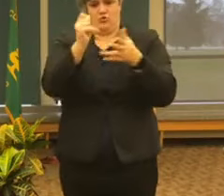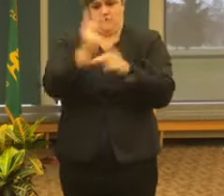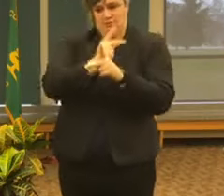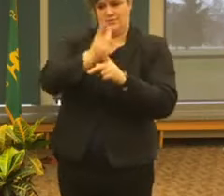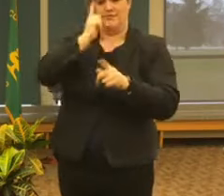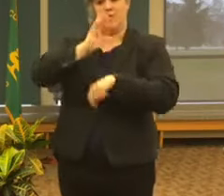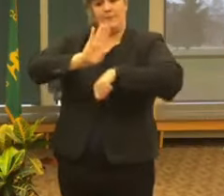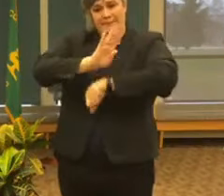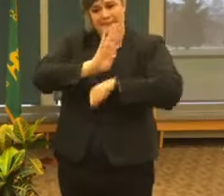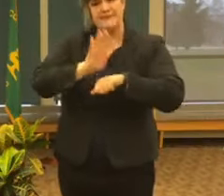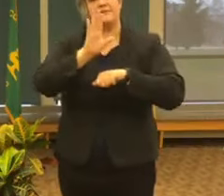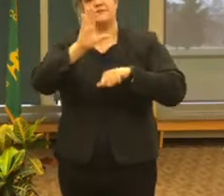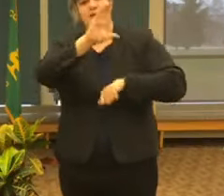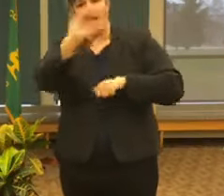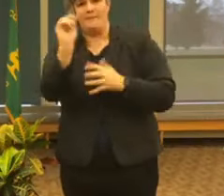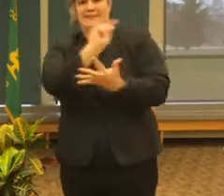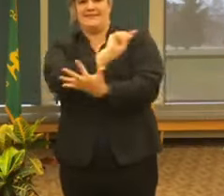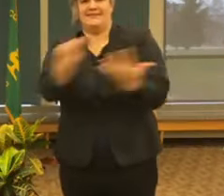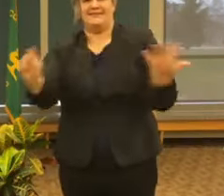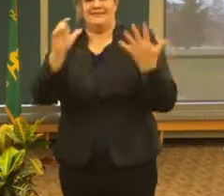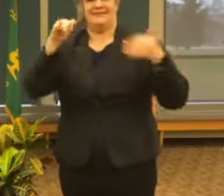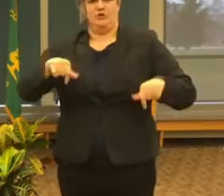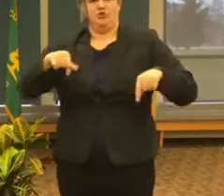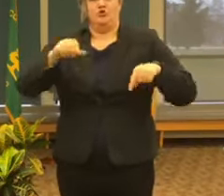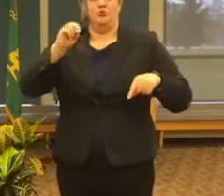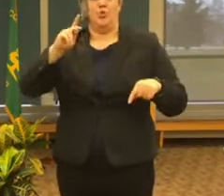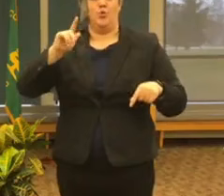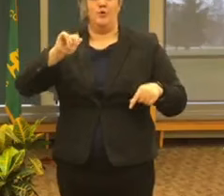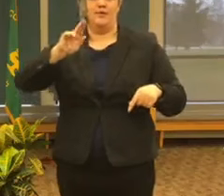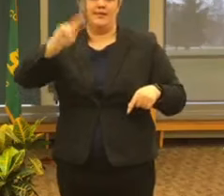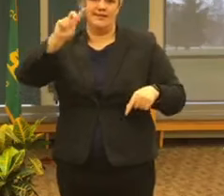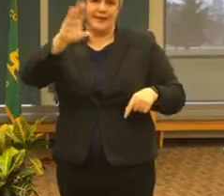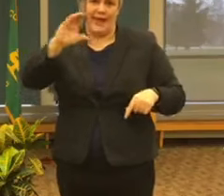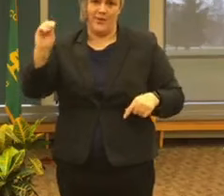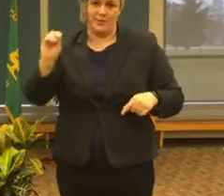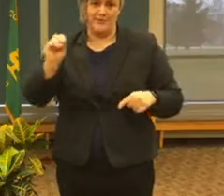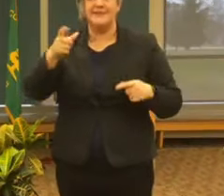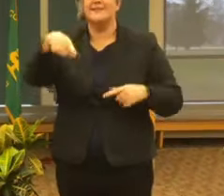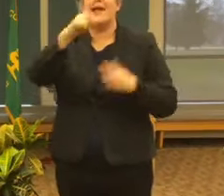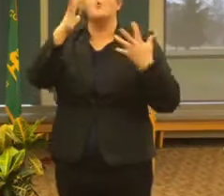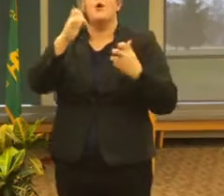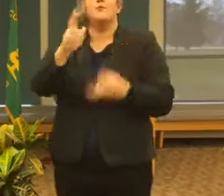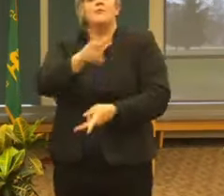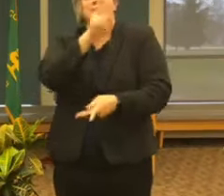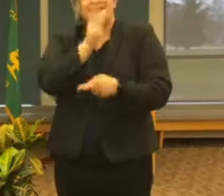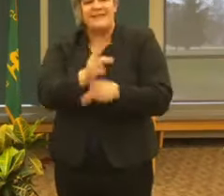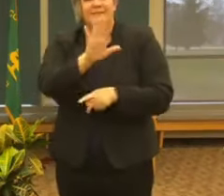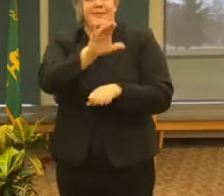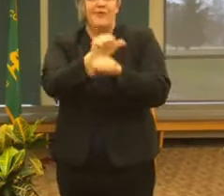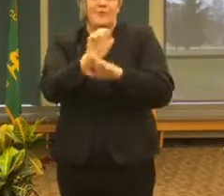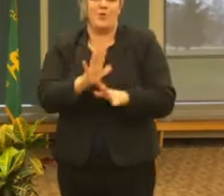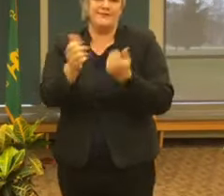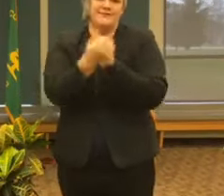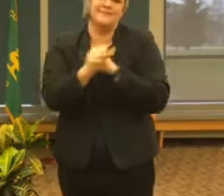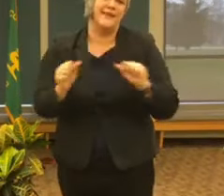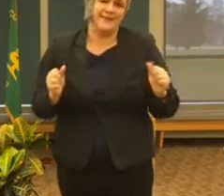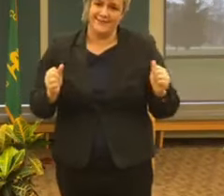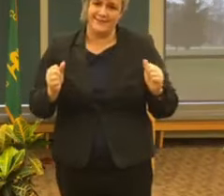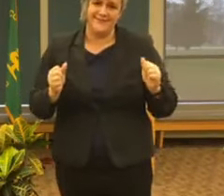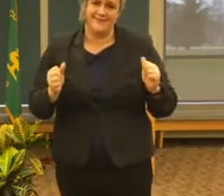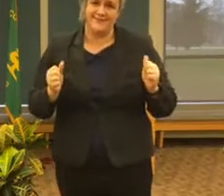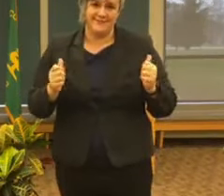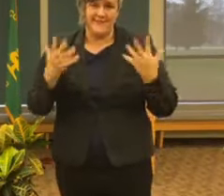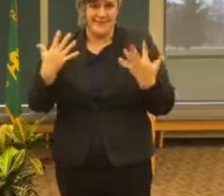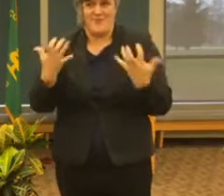and businesses in Oakland County, and that they want to take these precautionary steps to keep their employees and our